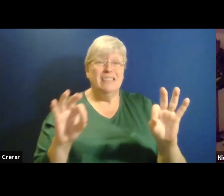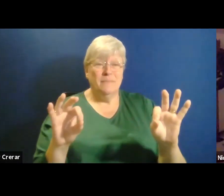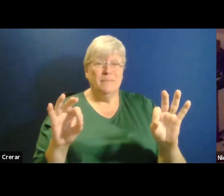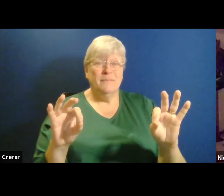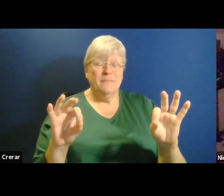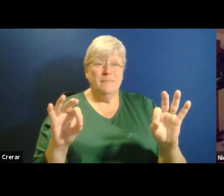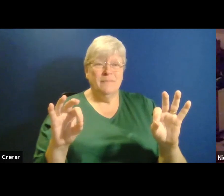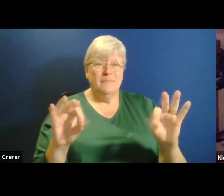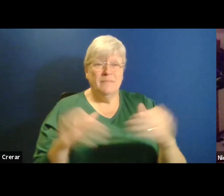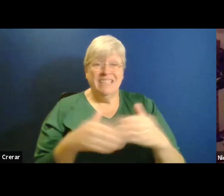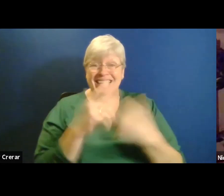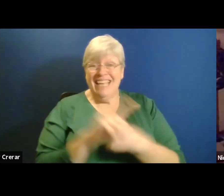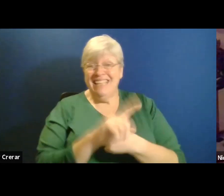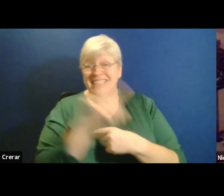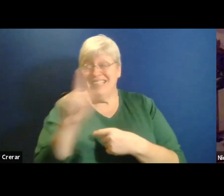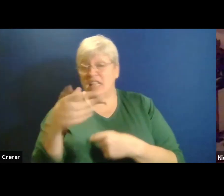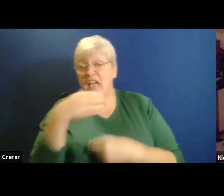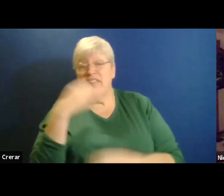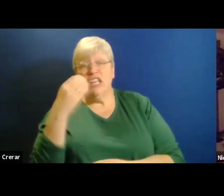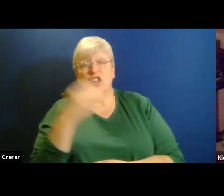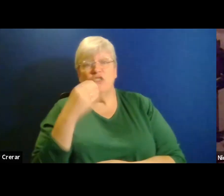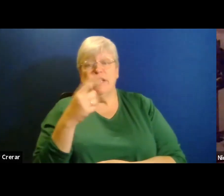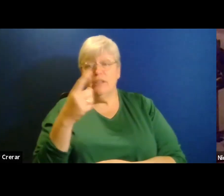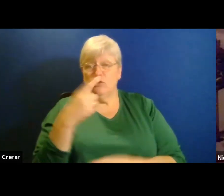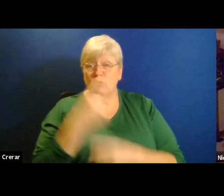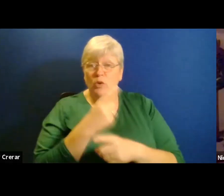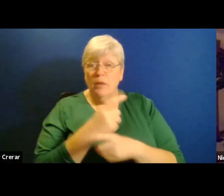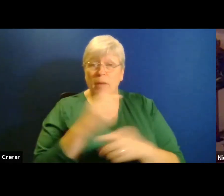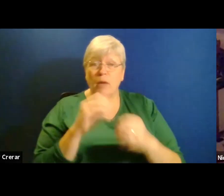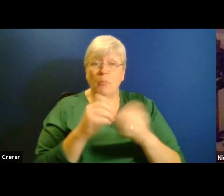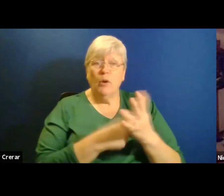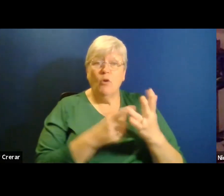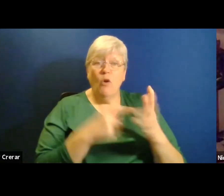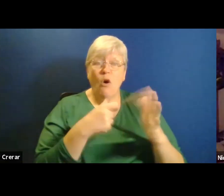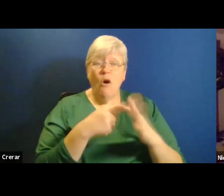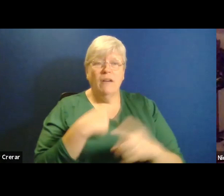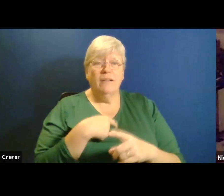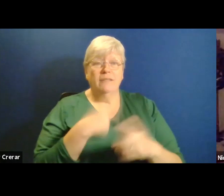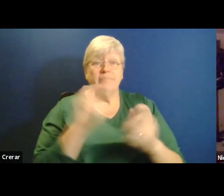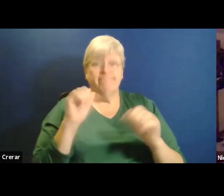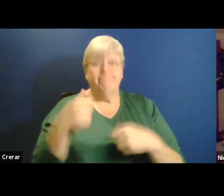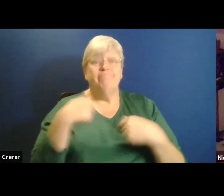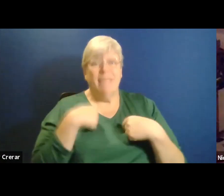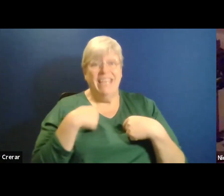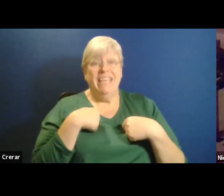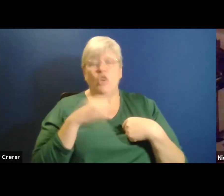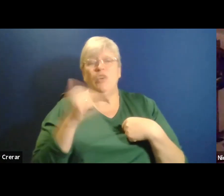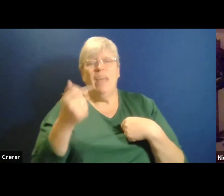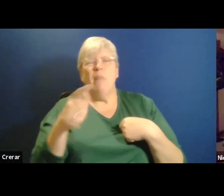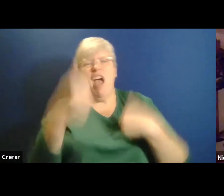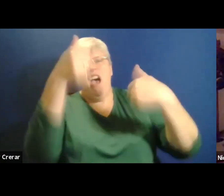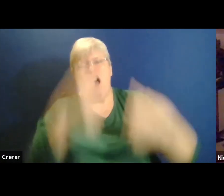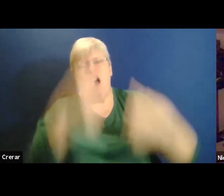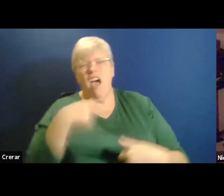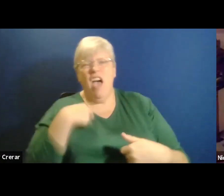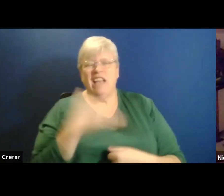Days later, over drinks, you brought up Brock. Yes, it was me, said a neighbour, who pulled him